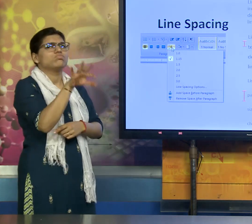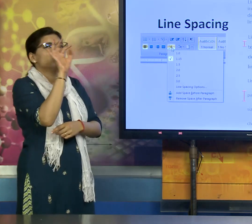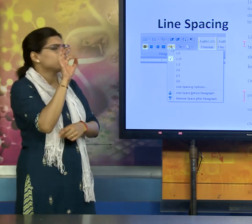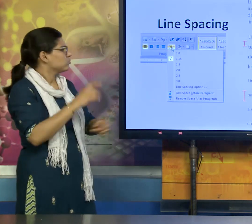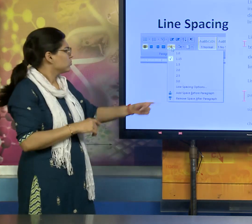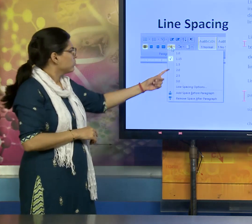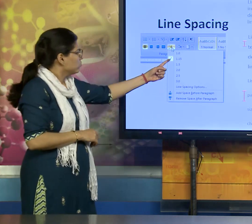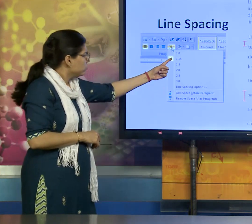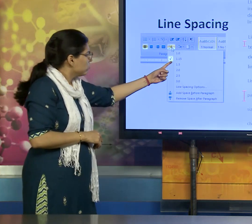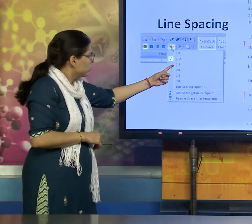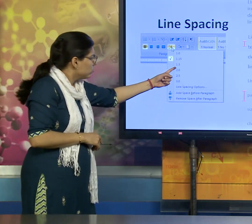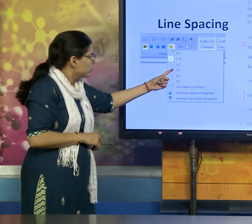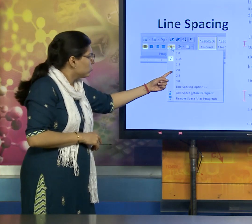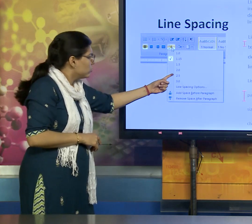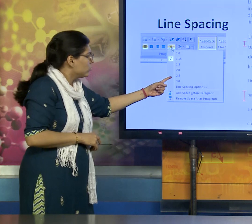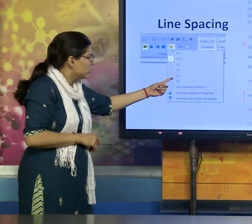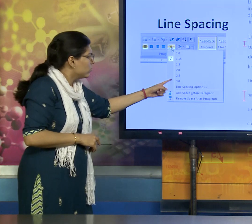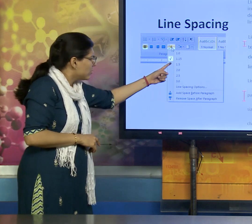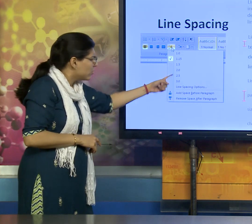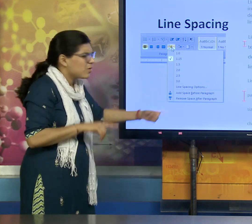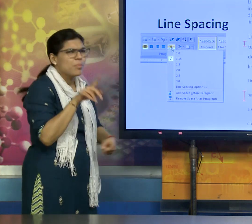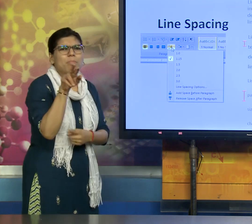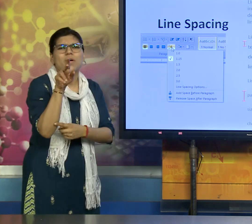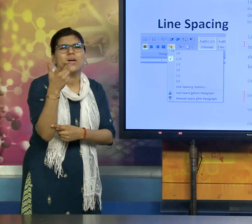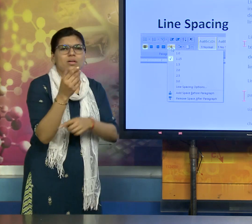desired line spacing between your text